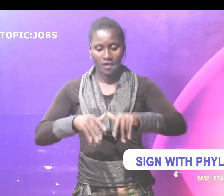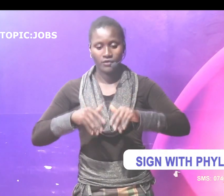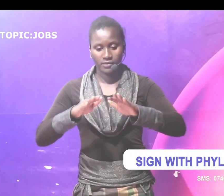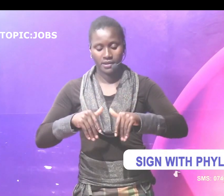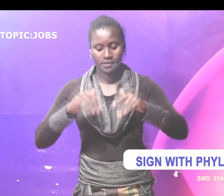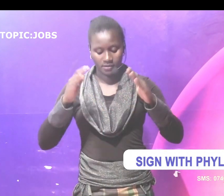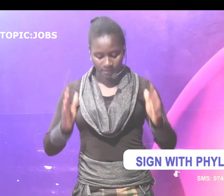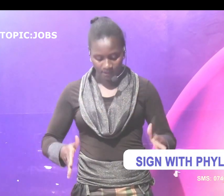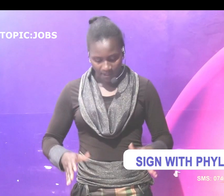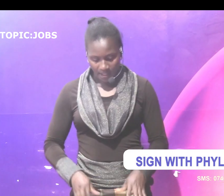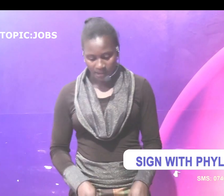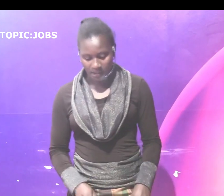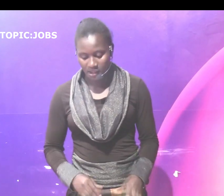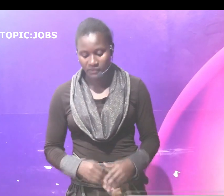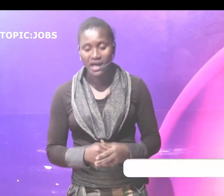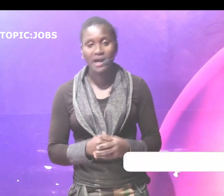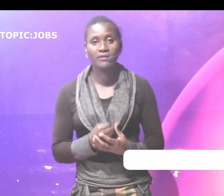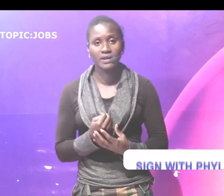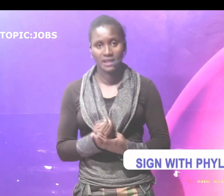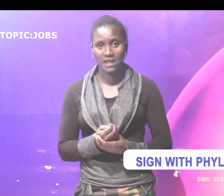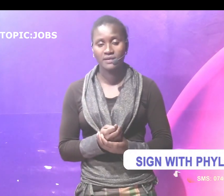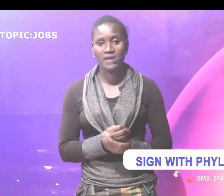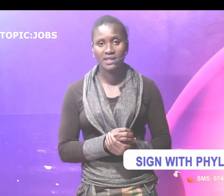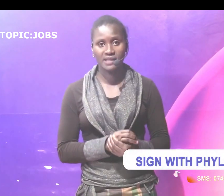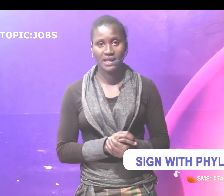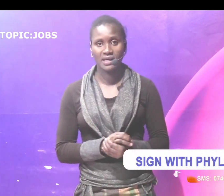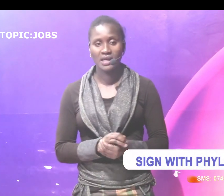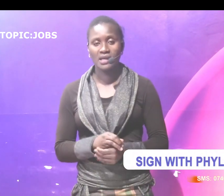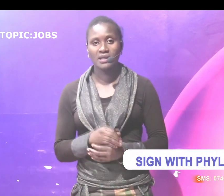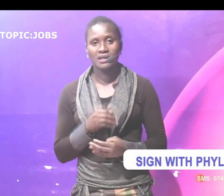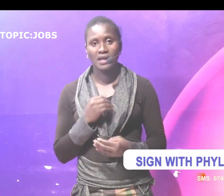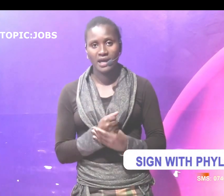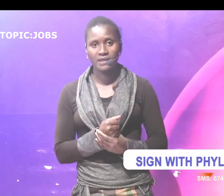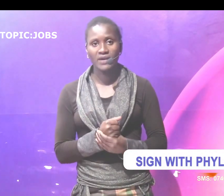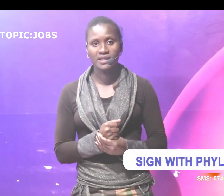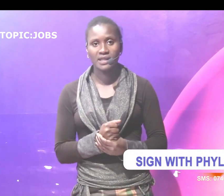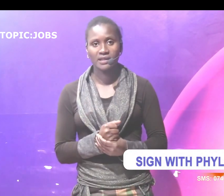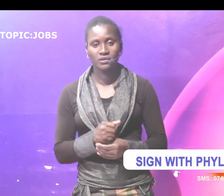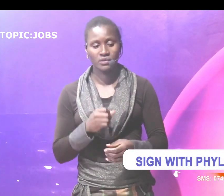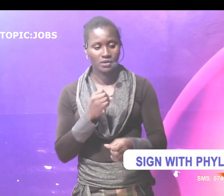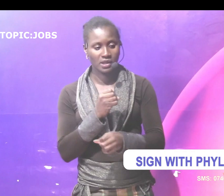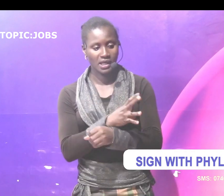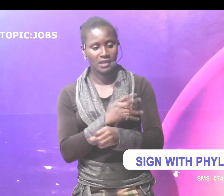farmer. And then we have an advisor. Advisor. So